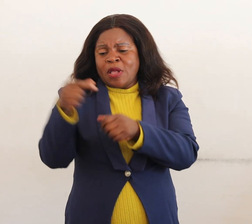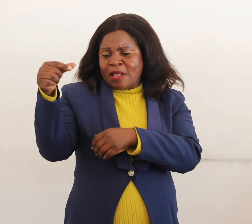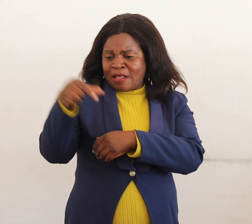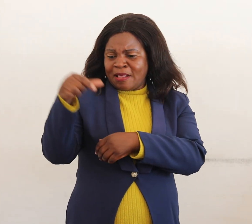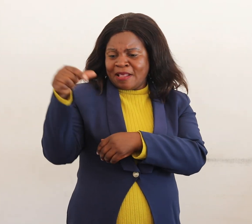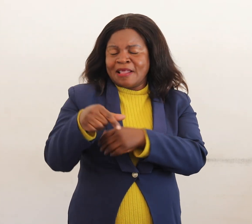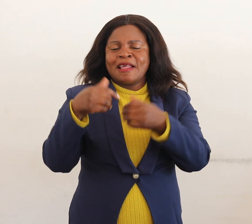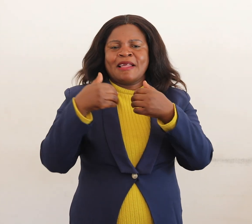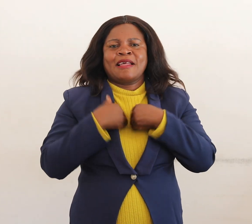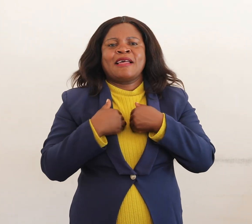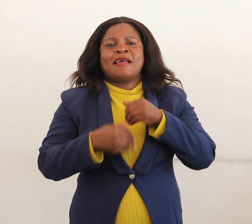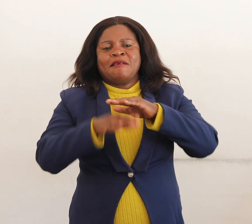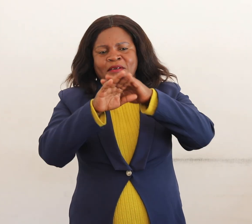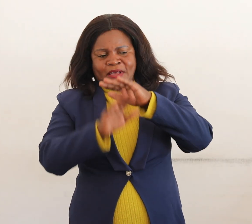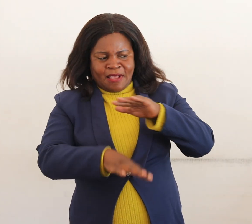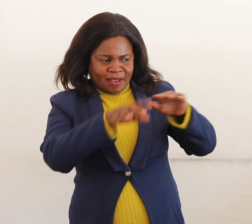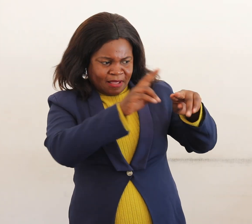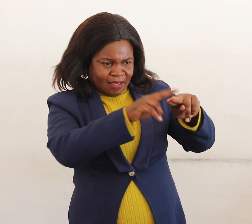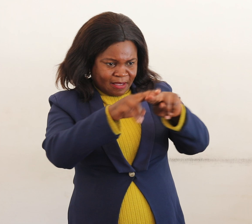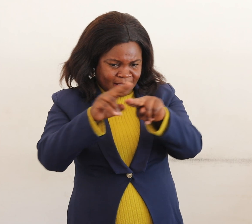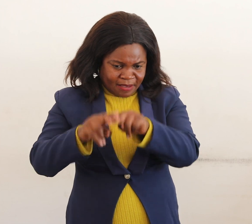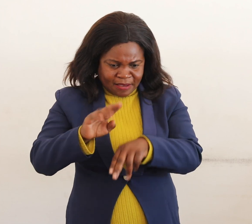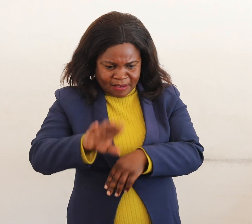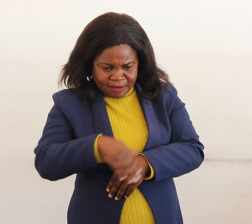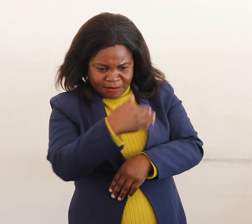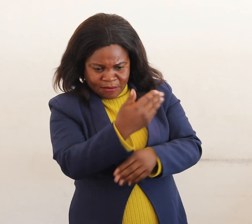seat distribution formula.